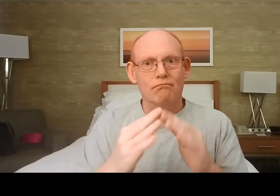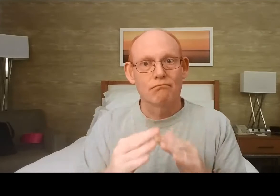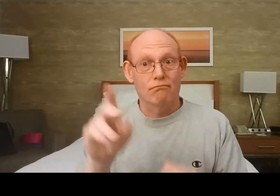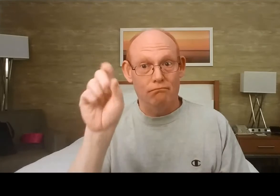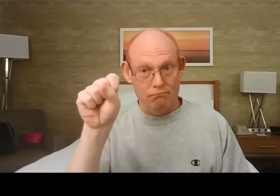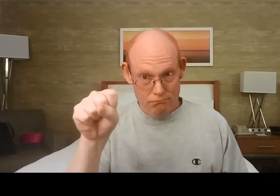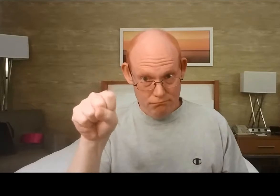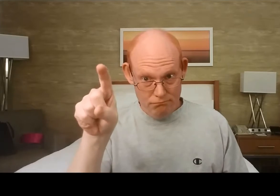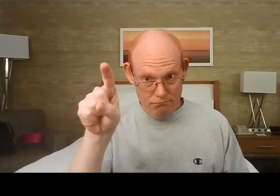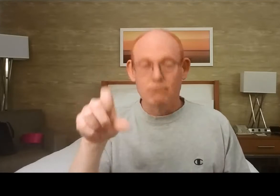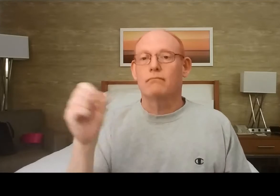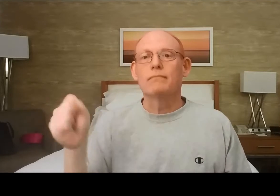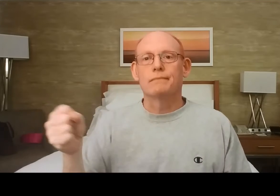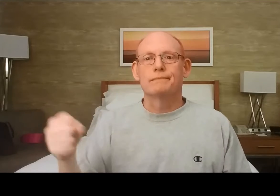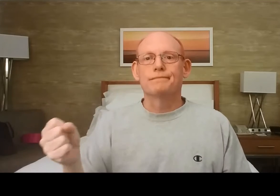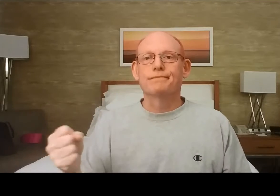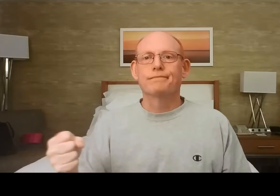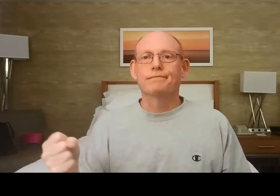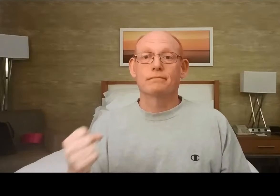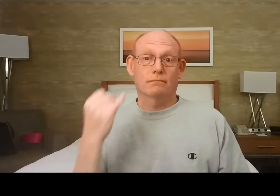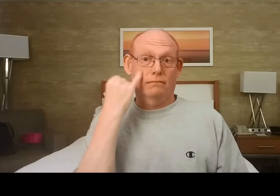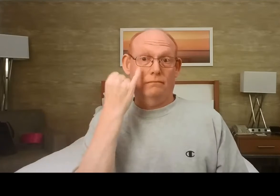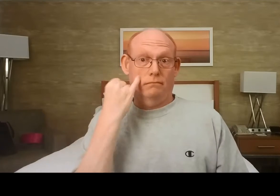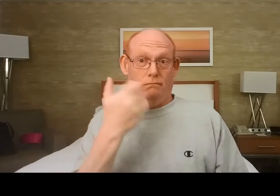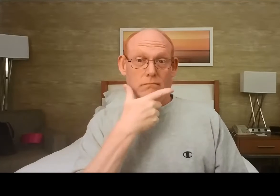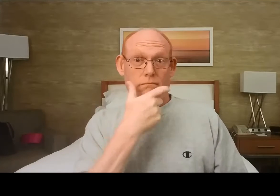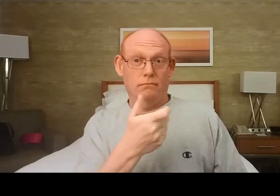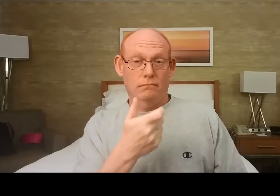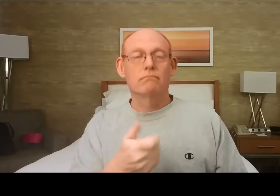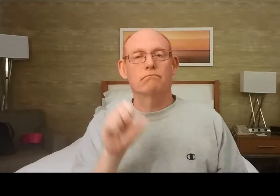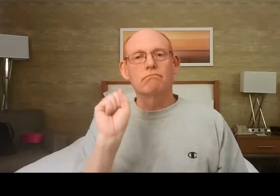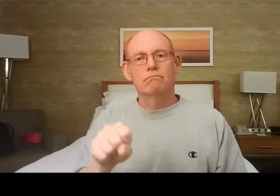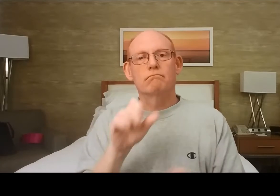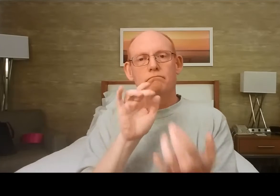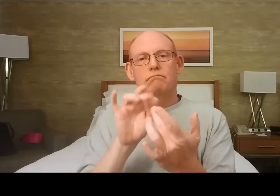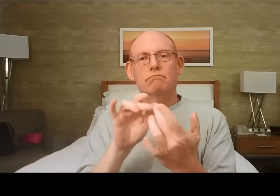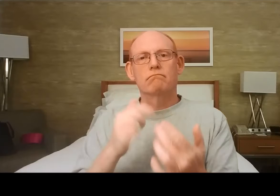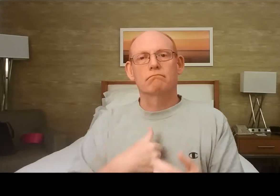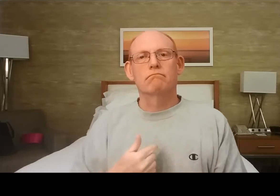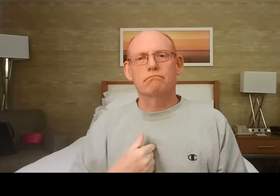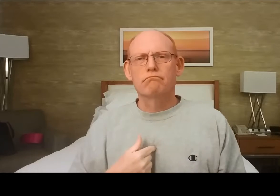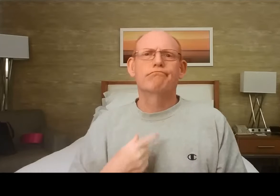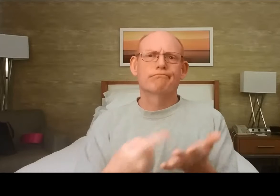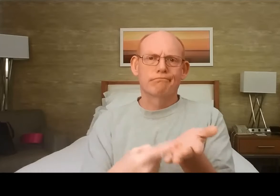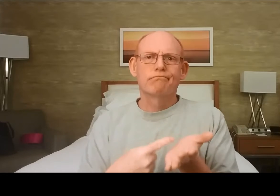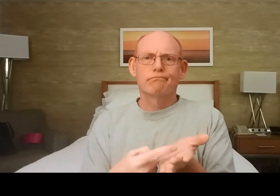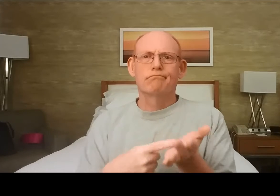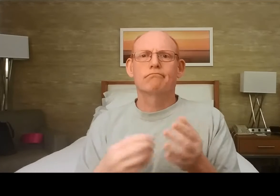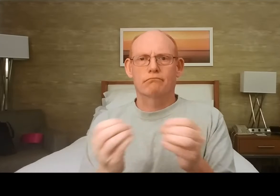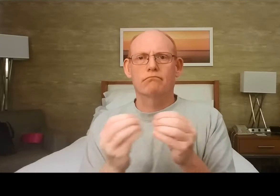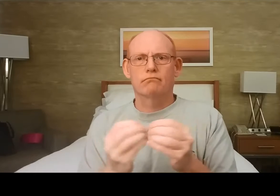Absolutely. If you're interested in seeing that happen, contact me and we'll talk some